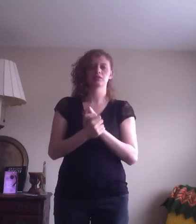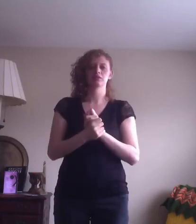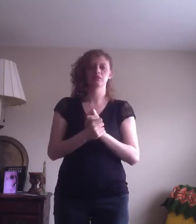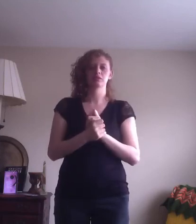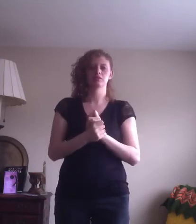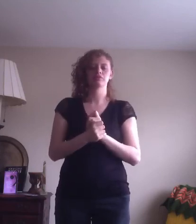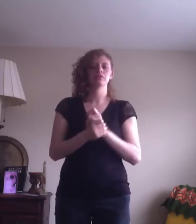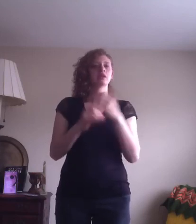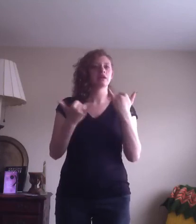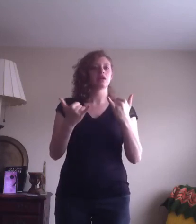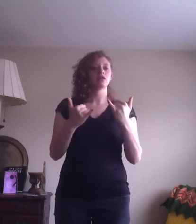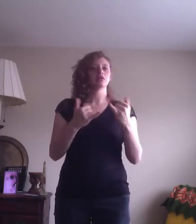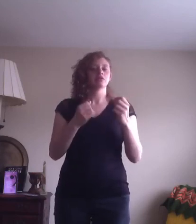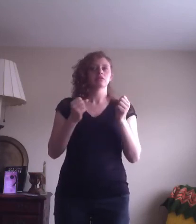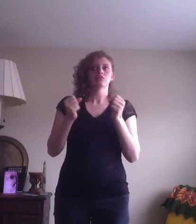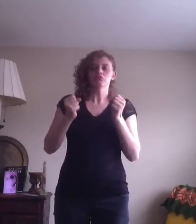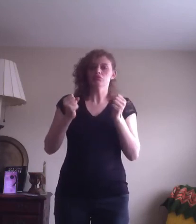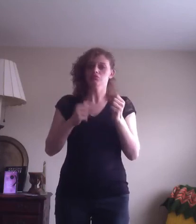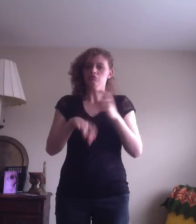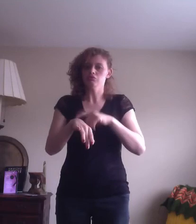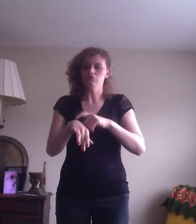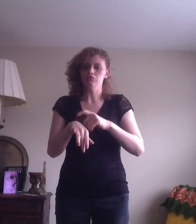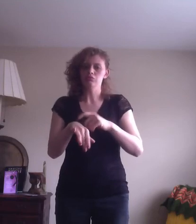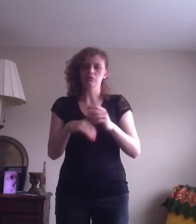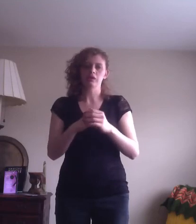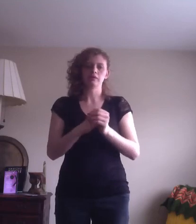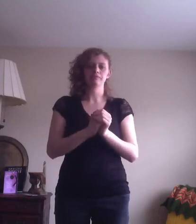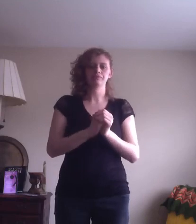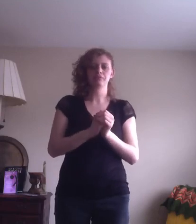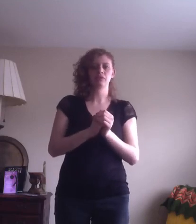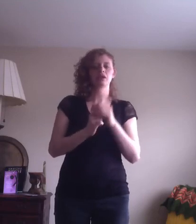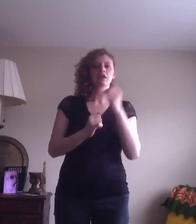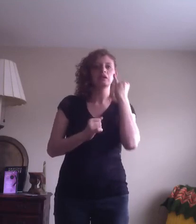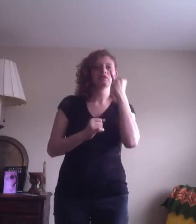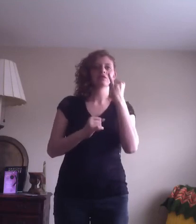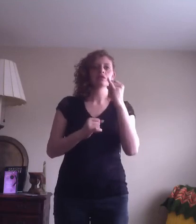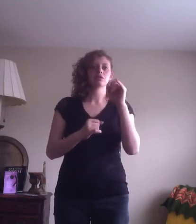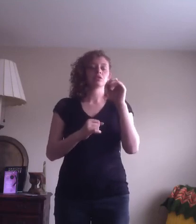Yes, very good. -25 degrees. Perfect. perfect.